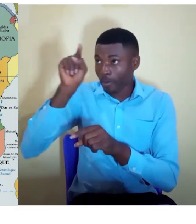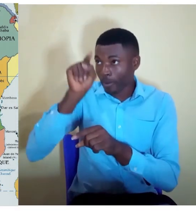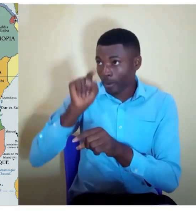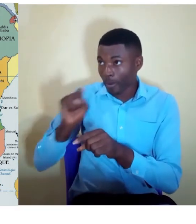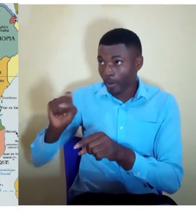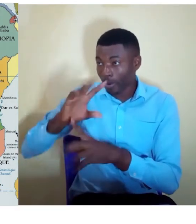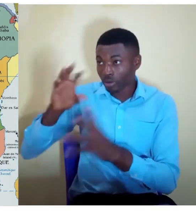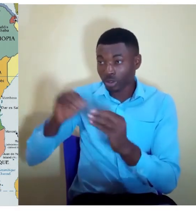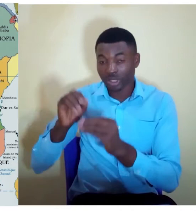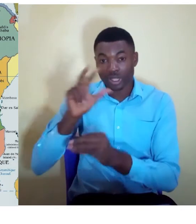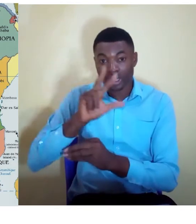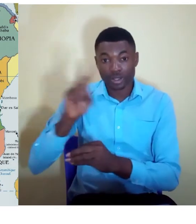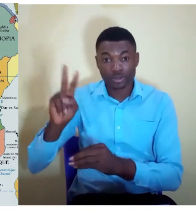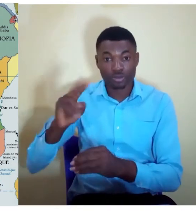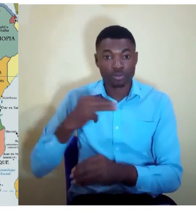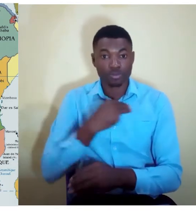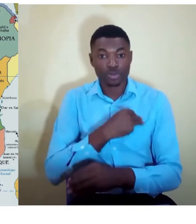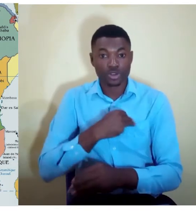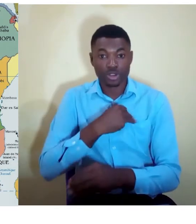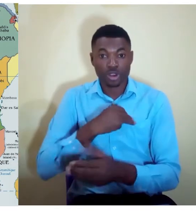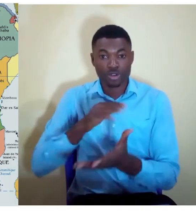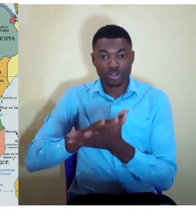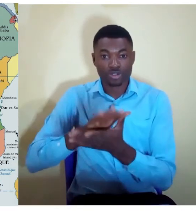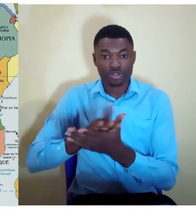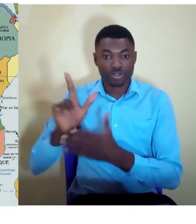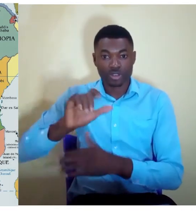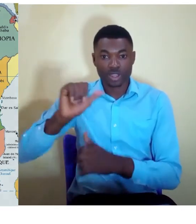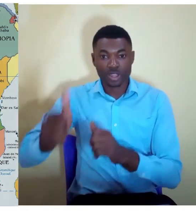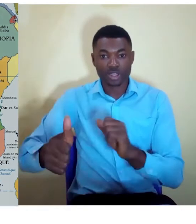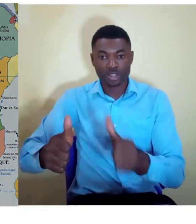the 32 mission schools that he founded.